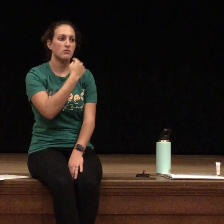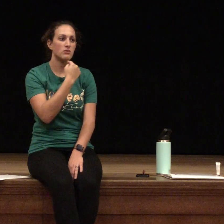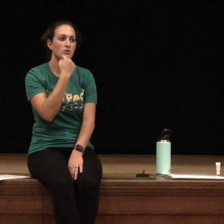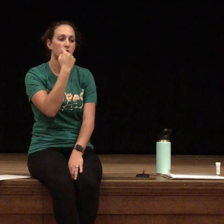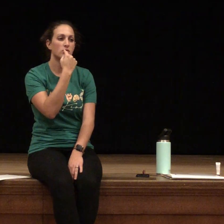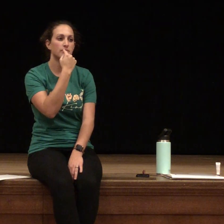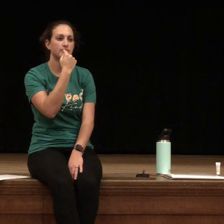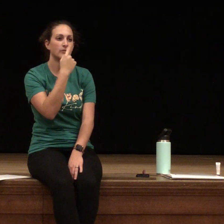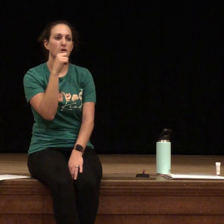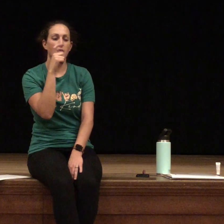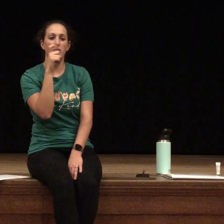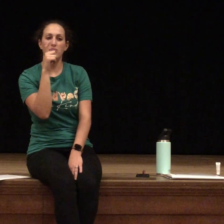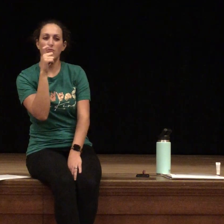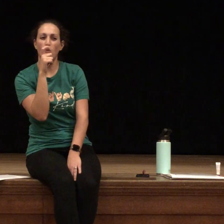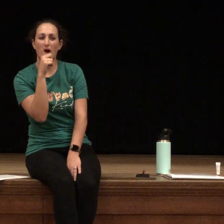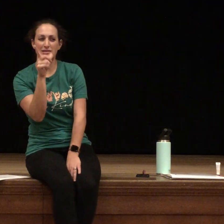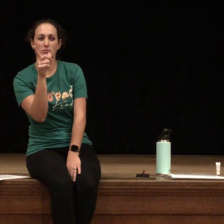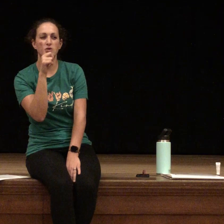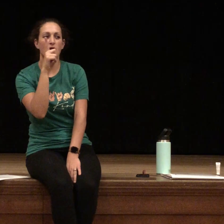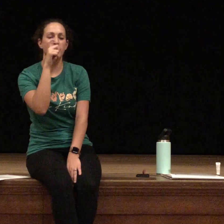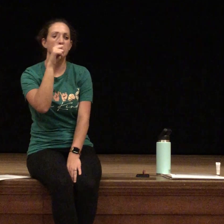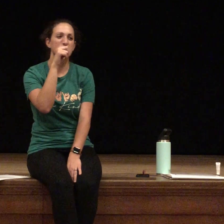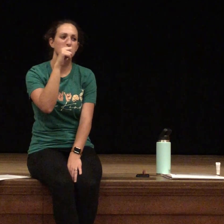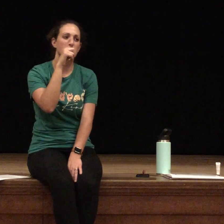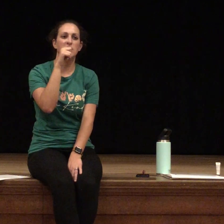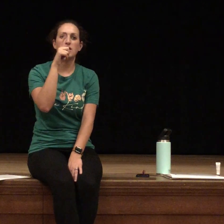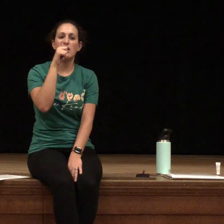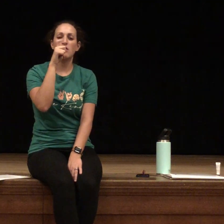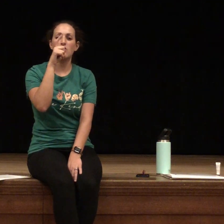Who? But what I see most often is this one. Who?